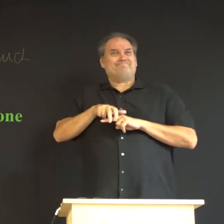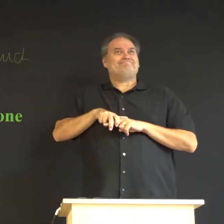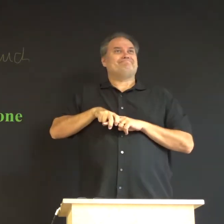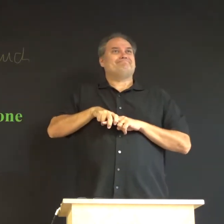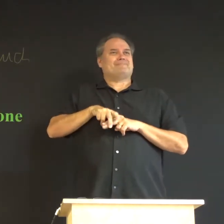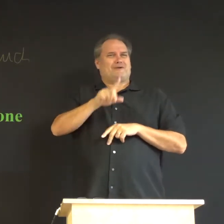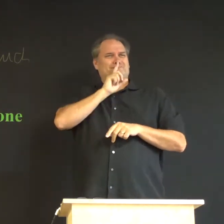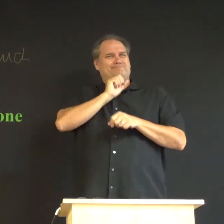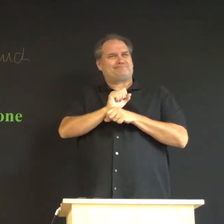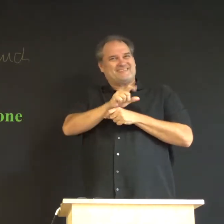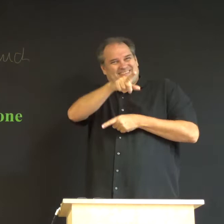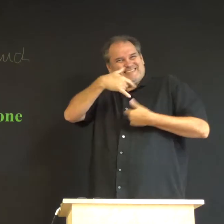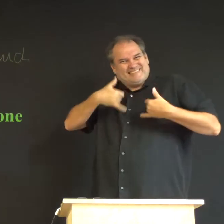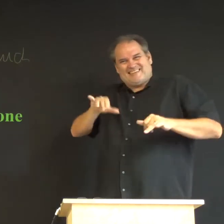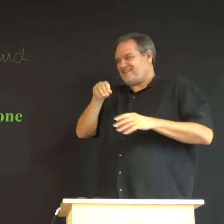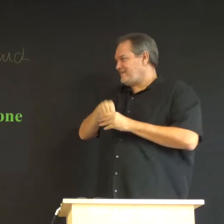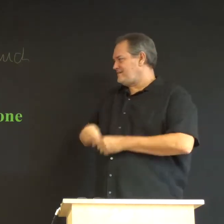Even if they come to church all the time, it's